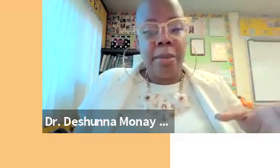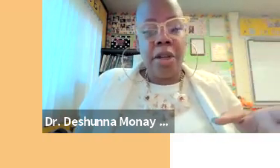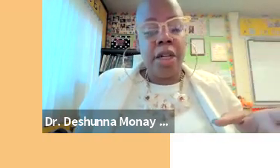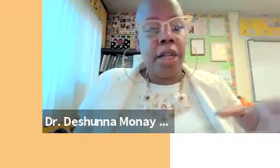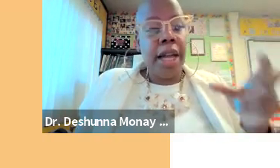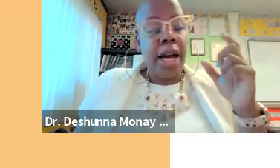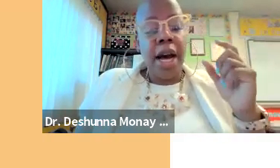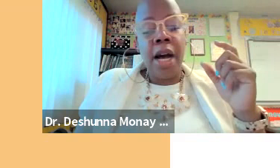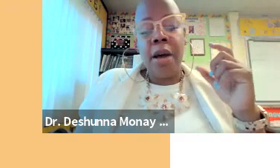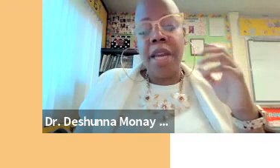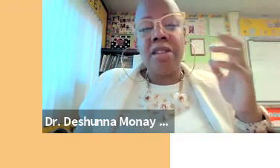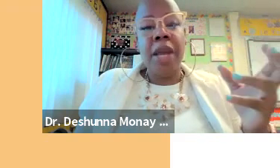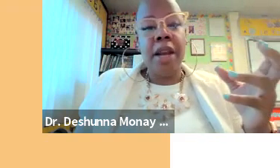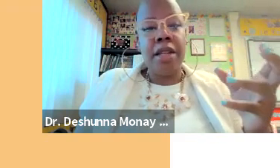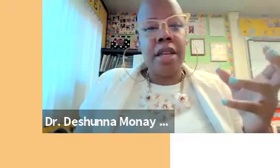their similar